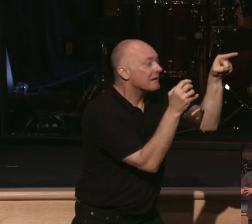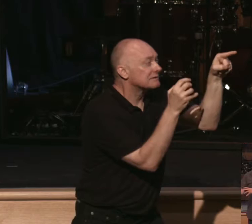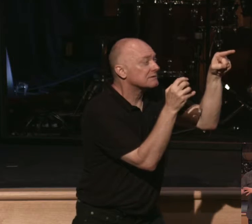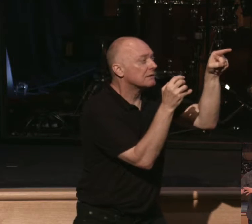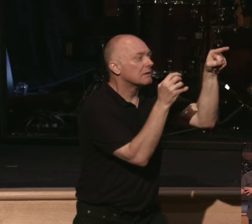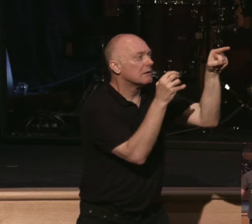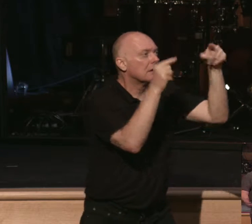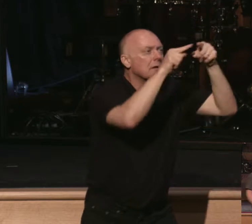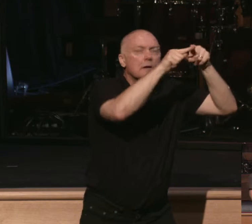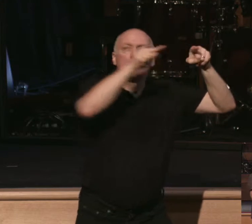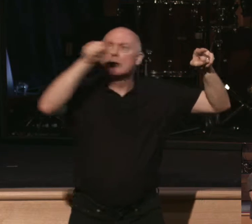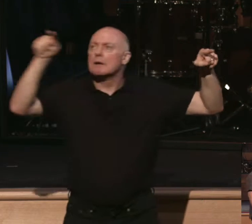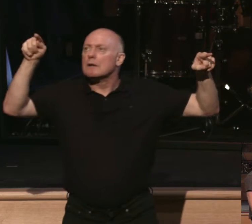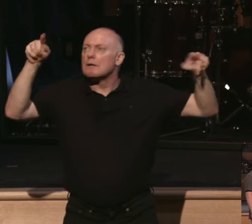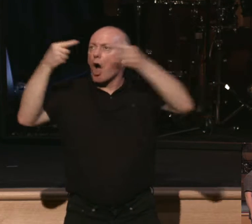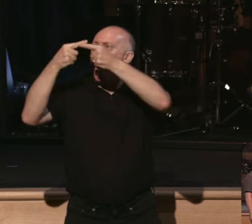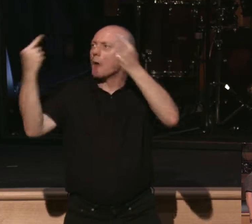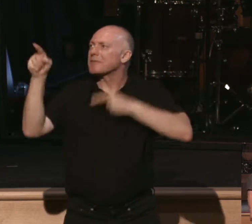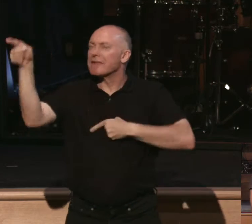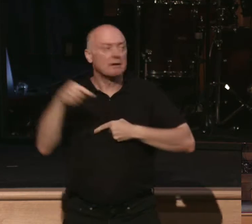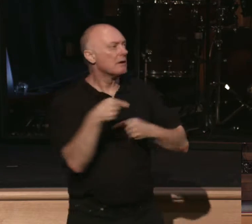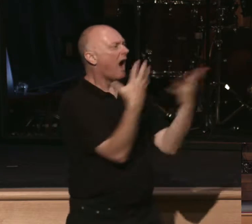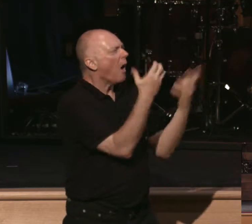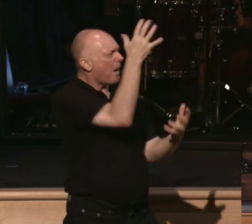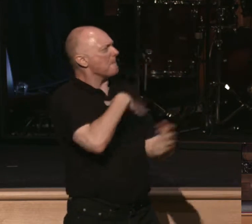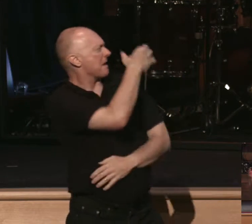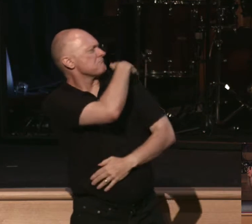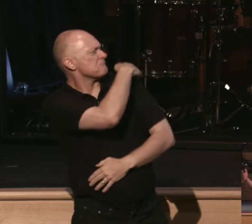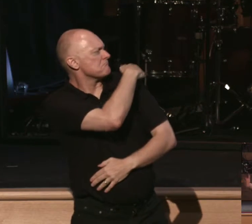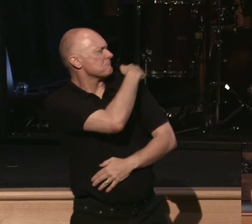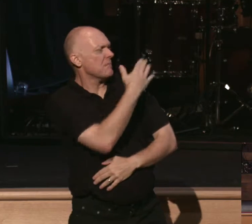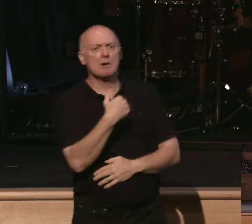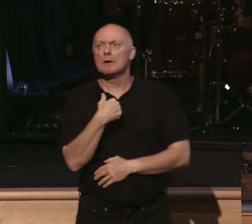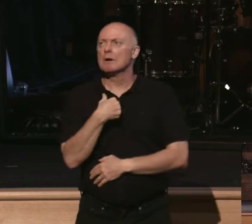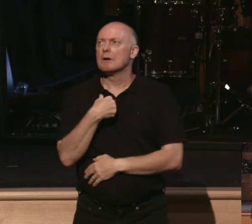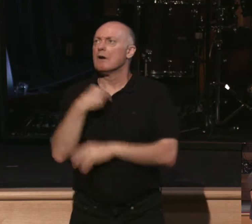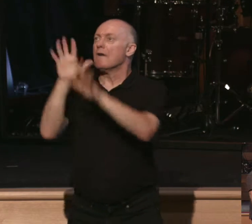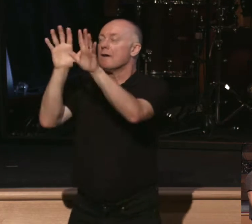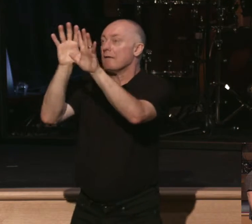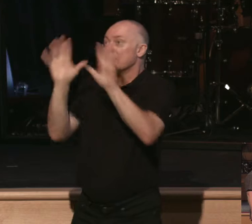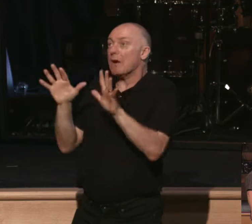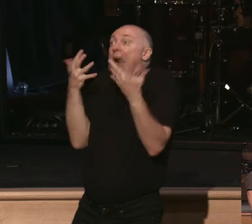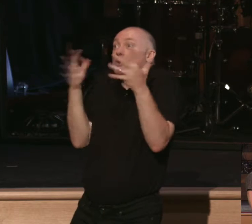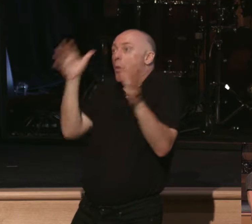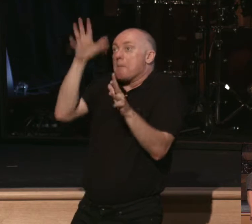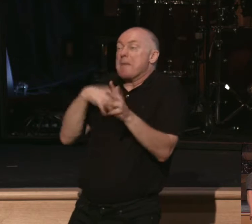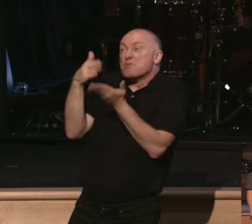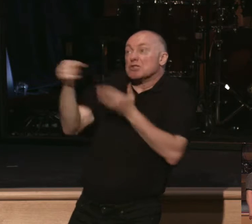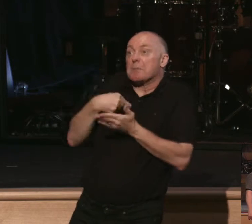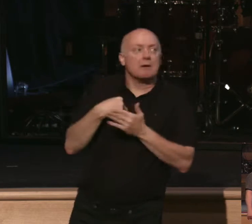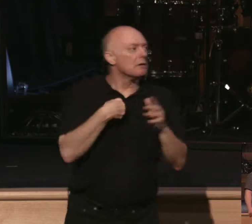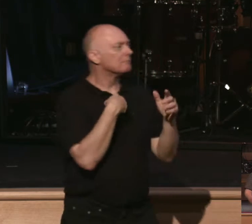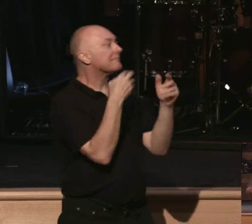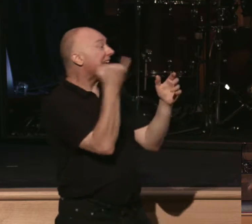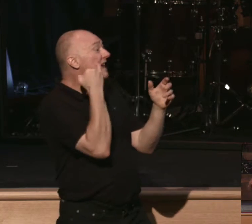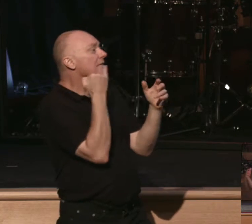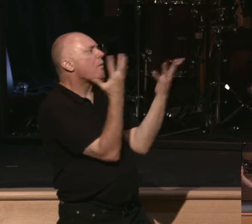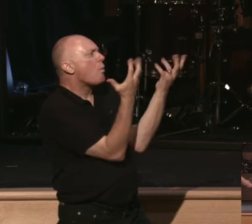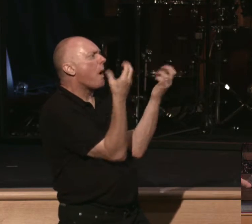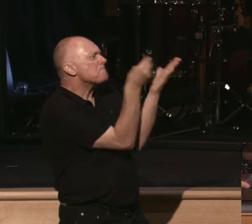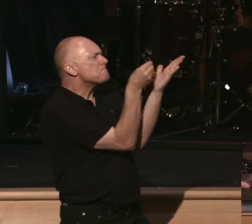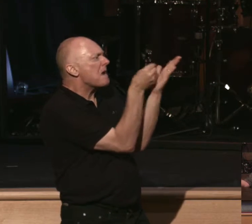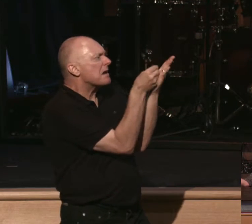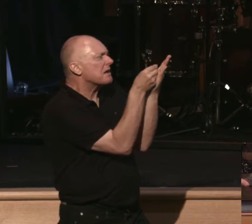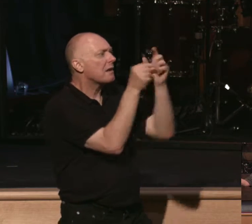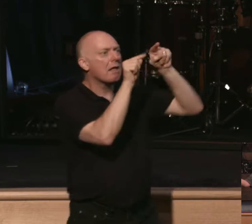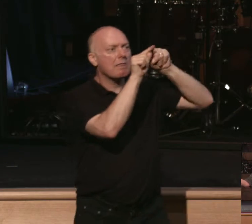the opposite. If we're lusting after the approval of man, we will then have a massive fear of rejection. If we're lusting after money, then we will have this